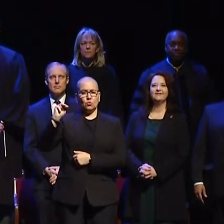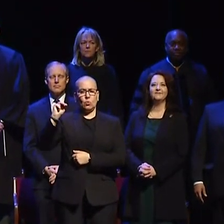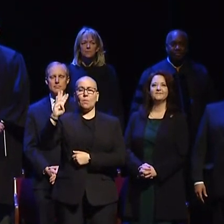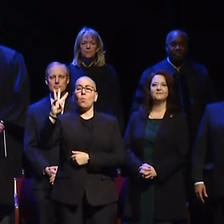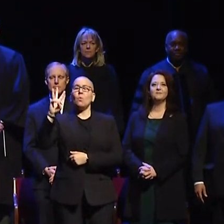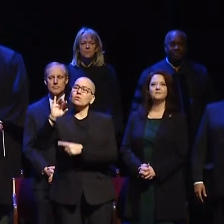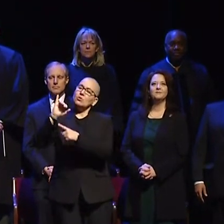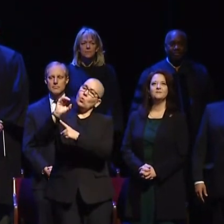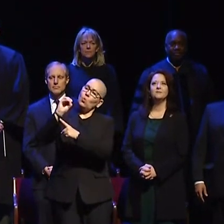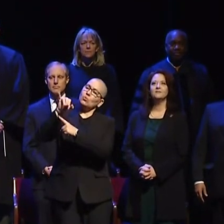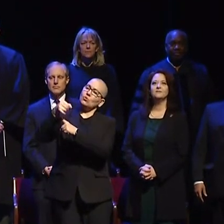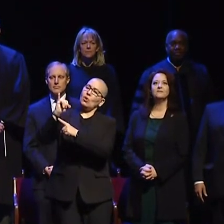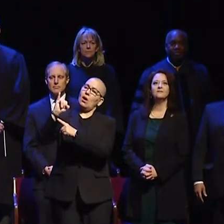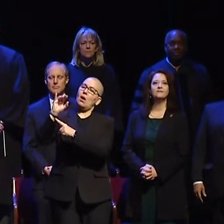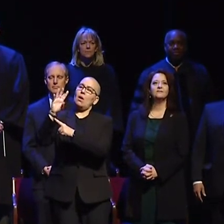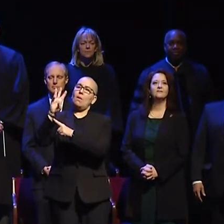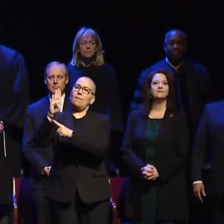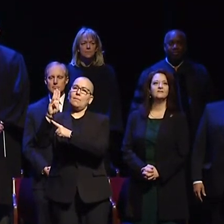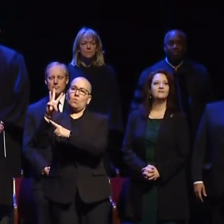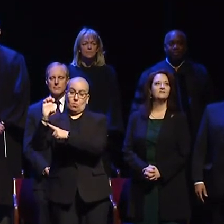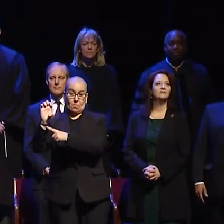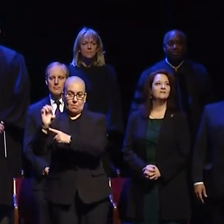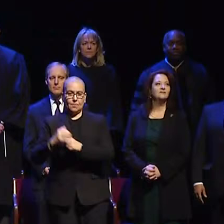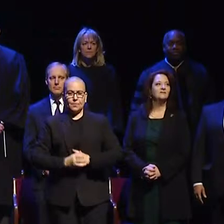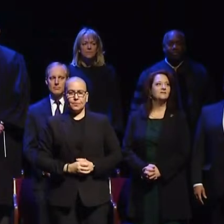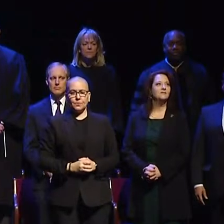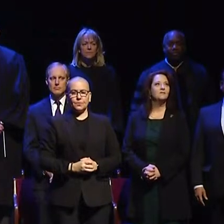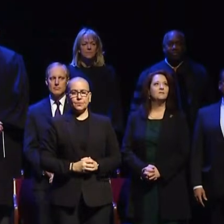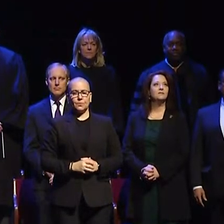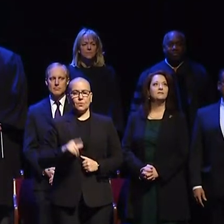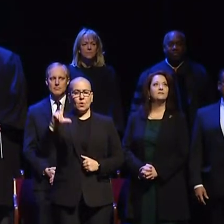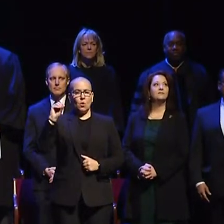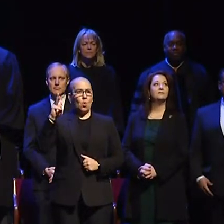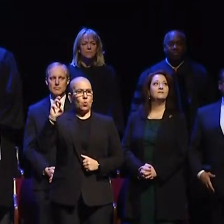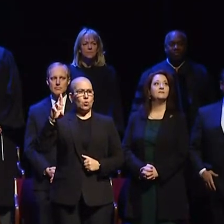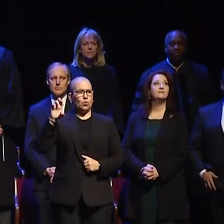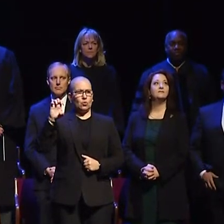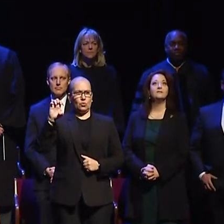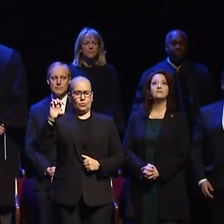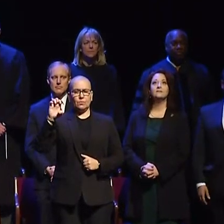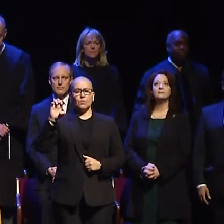Lower Sioux Indian Community, Mille Lacs Band of Ojibwe,